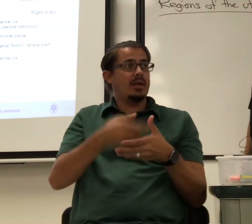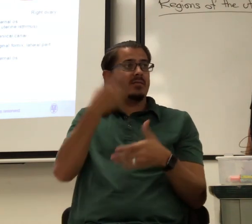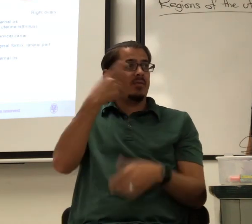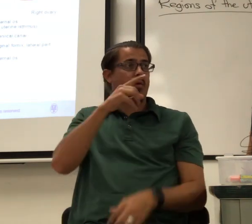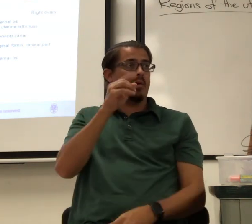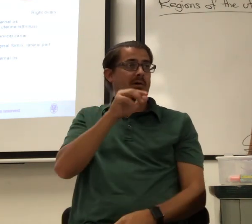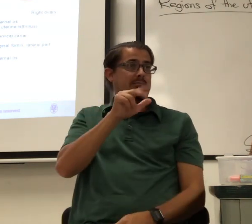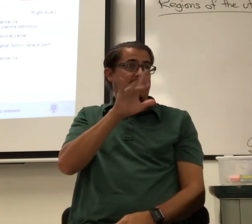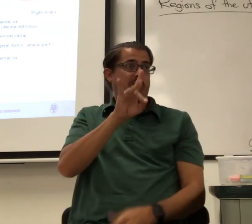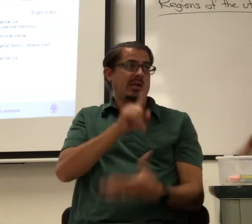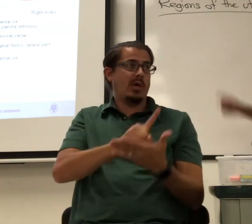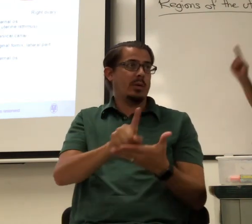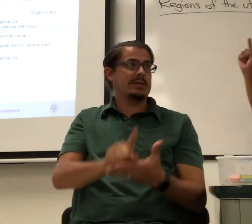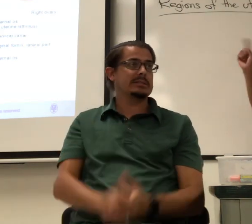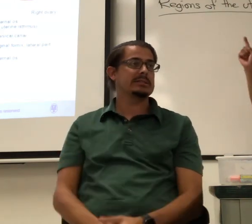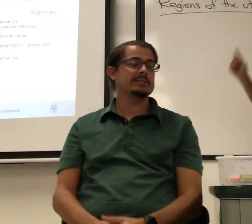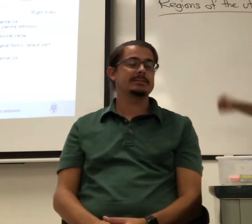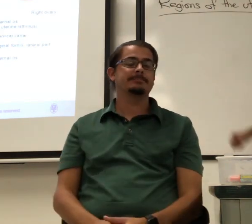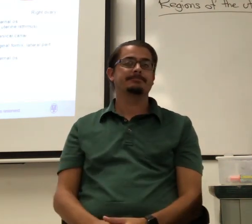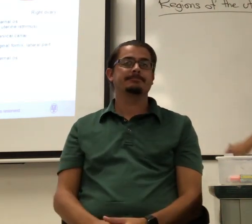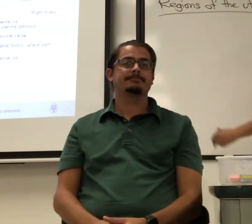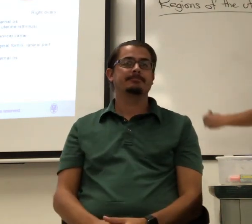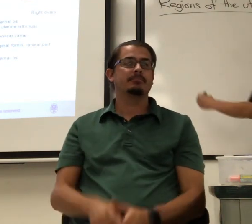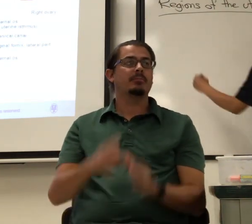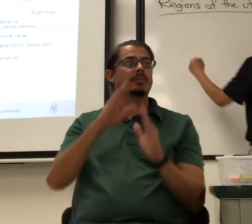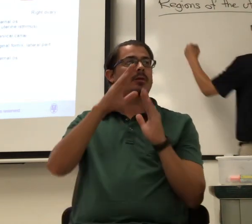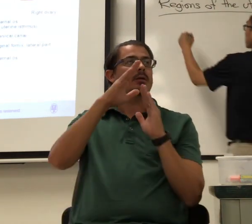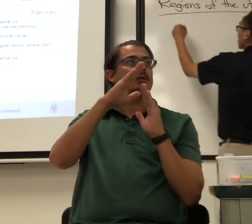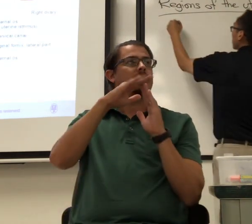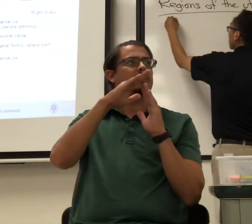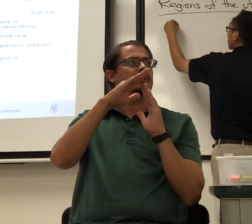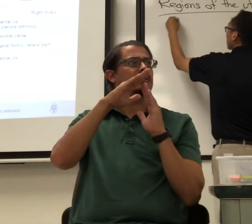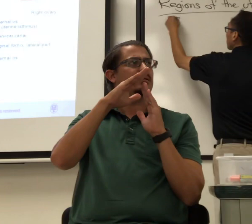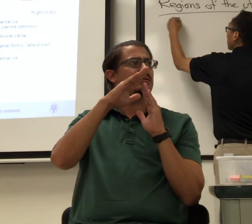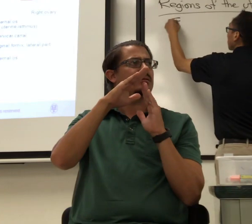38 weeks. All right, the top part is the fundus.